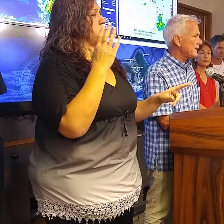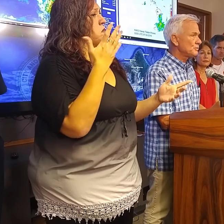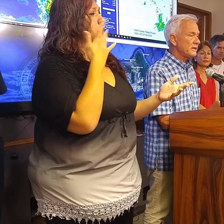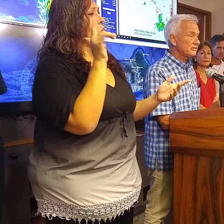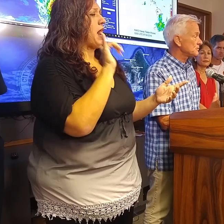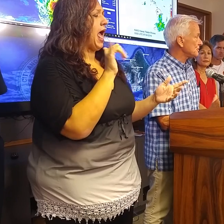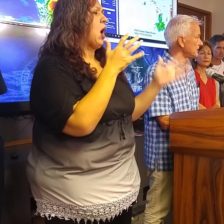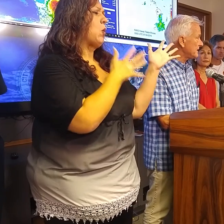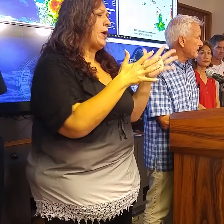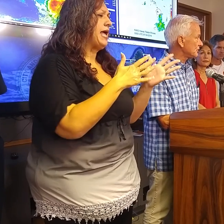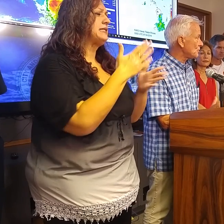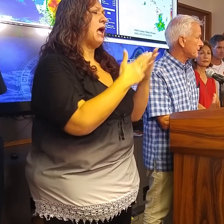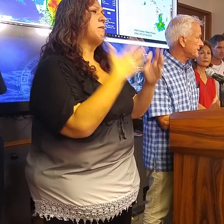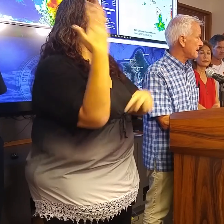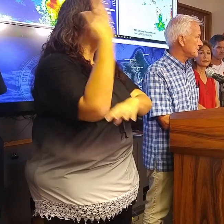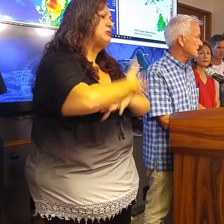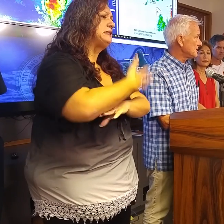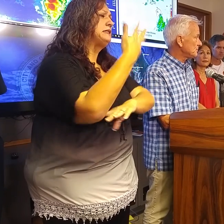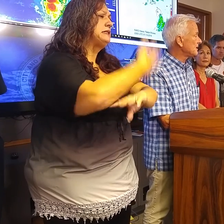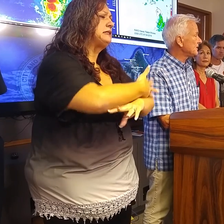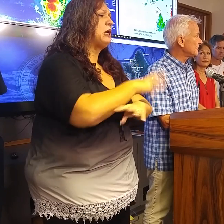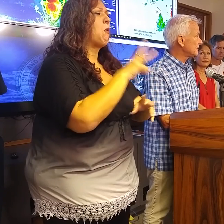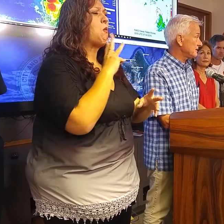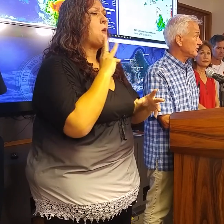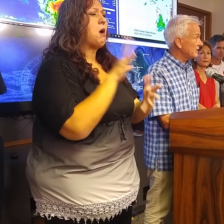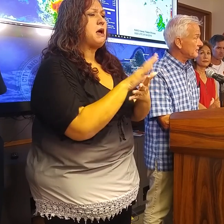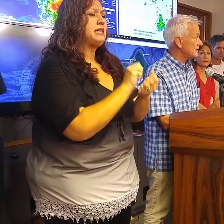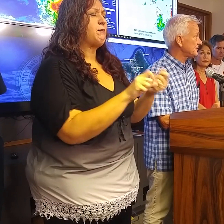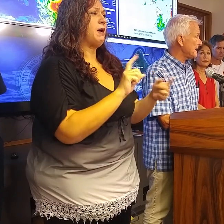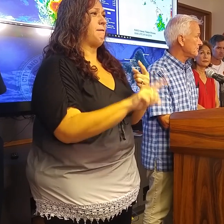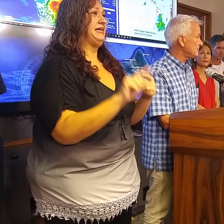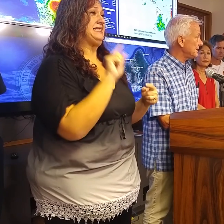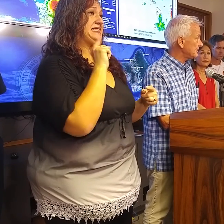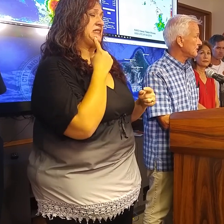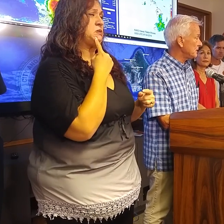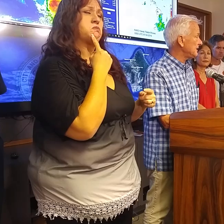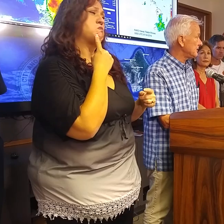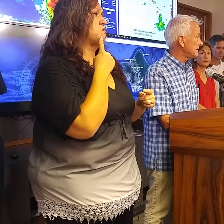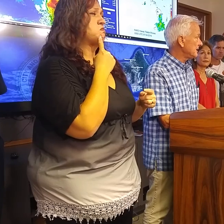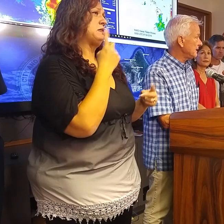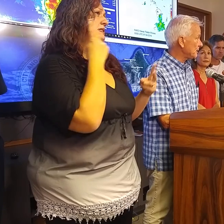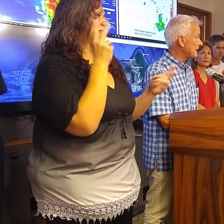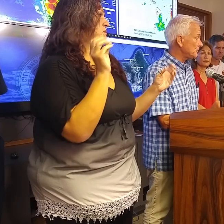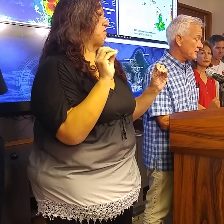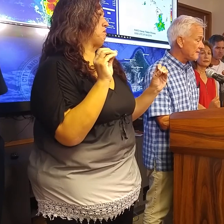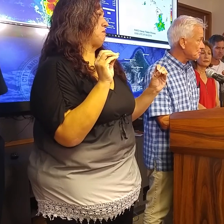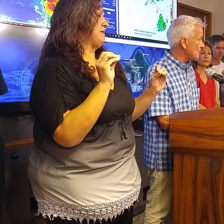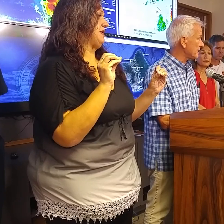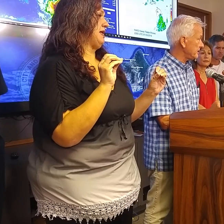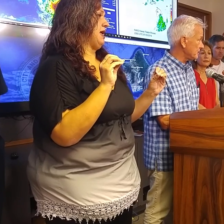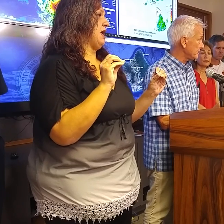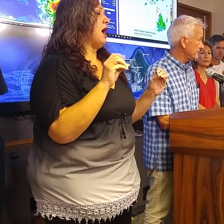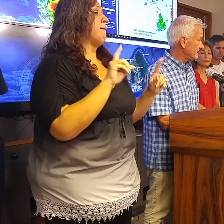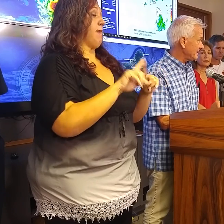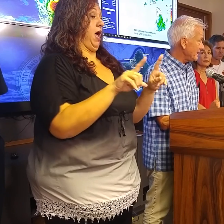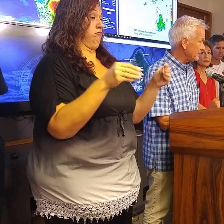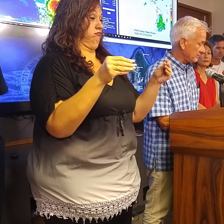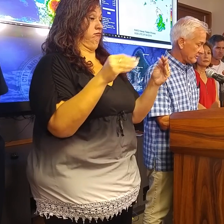looked like we had wind, some trees down, some water damage, but nothing significant enough to have me think we need to implement it. We'll have the proc